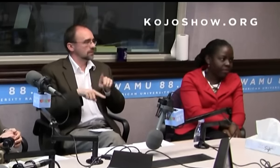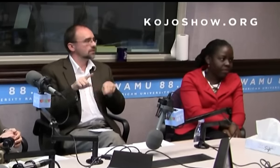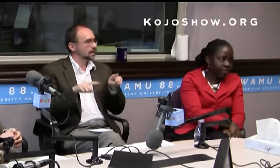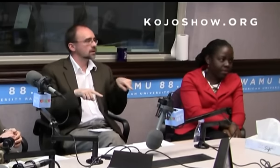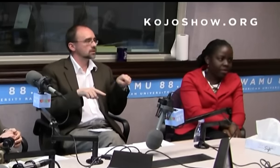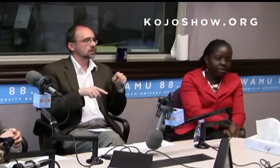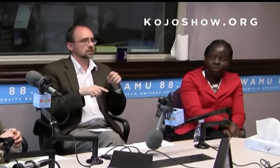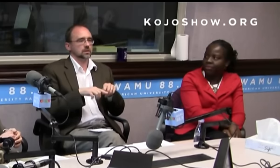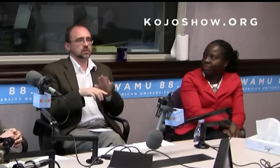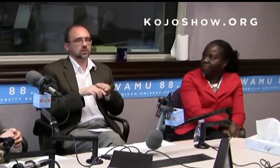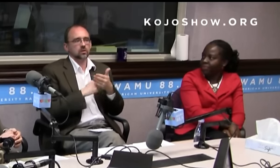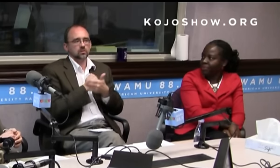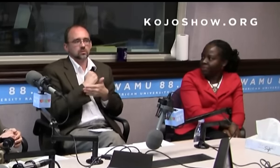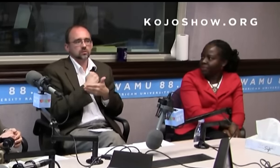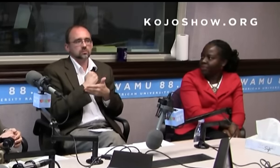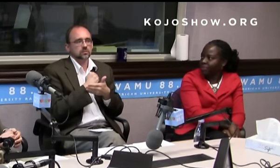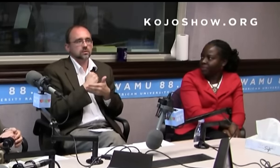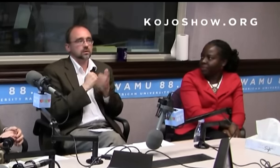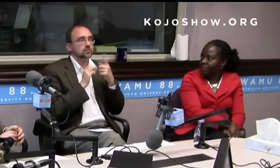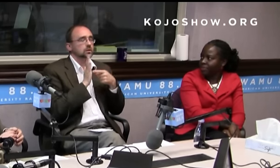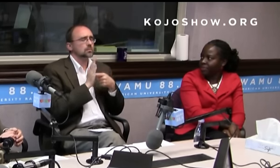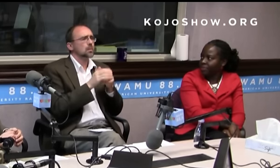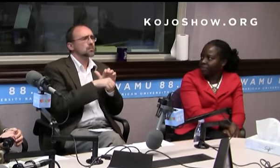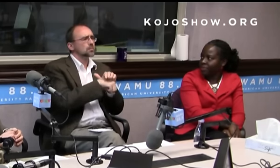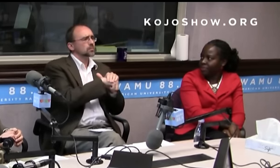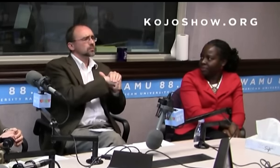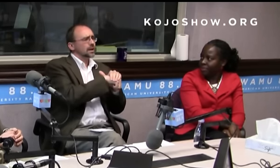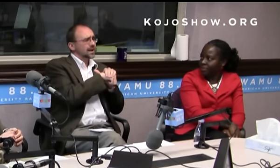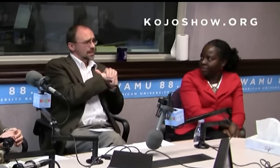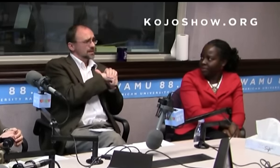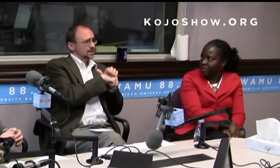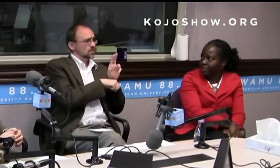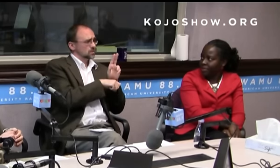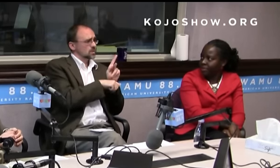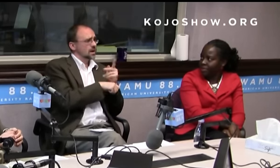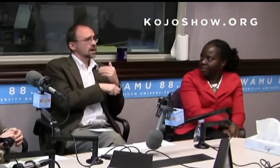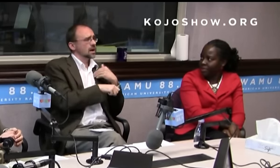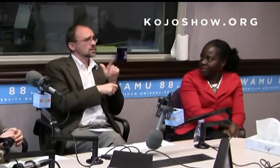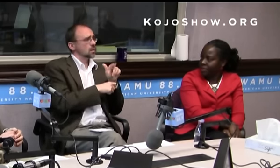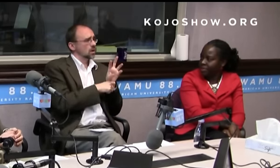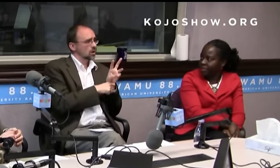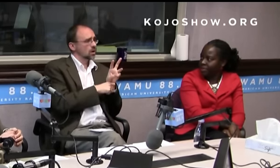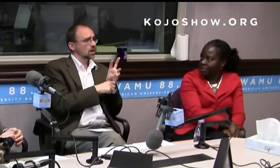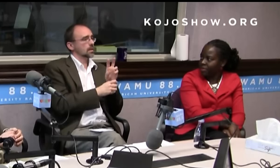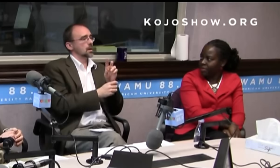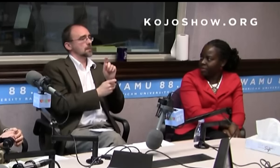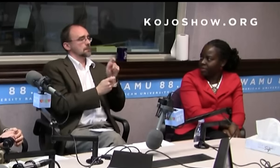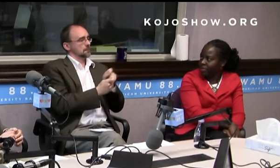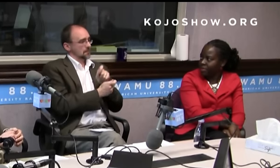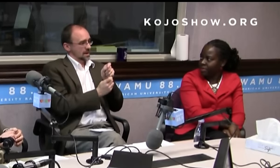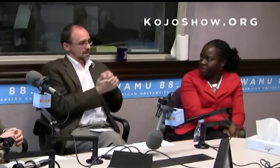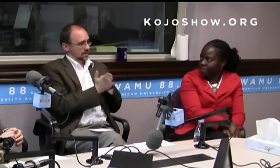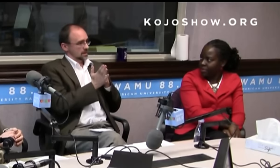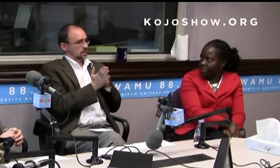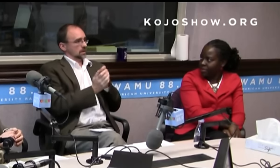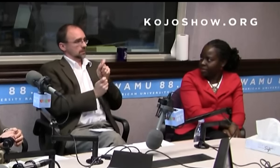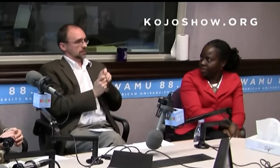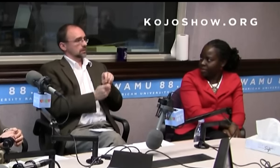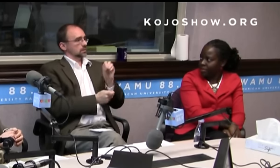it really varies from language to language and country to country on whether that sign language will be preserved or not. And